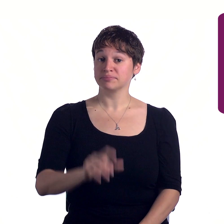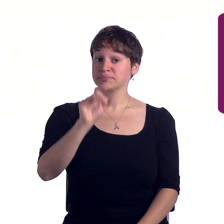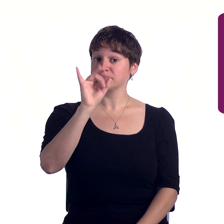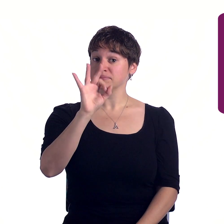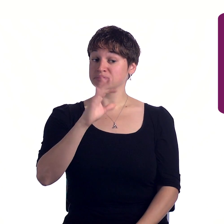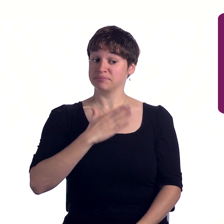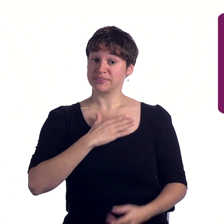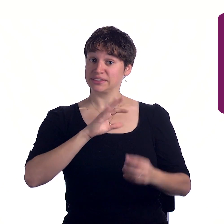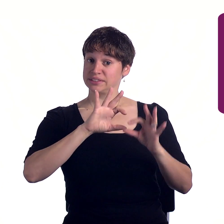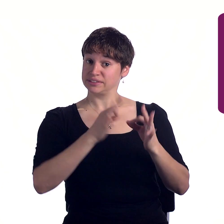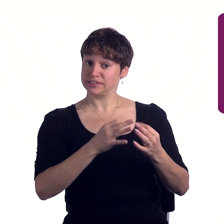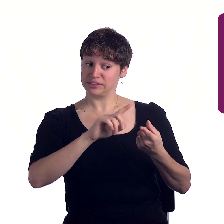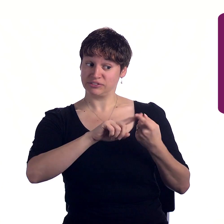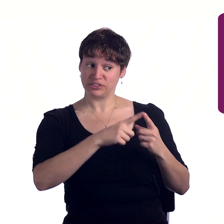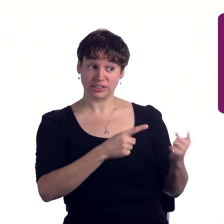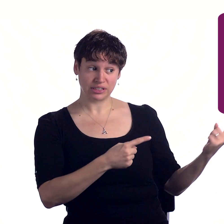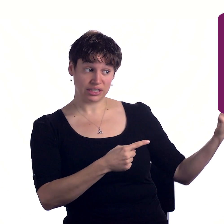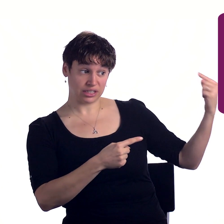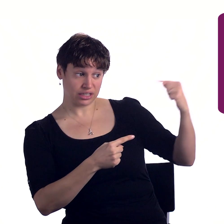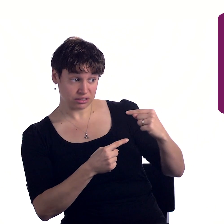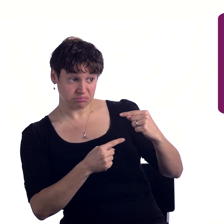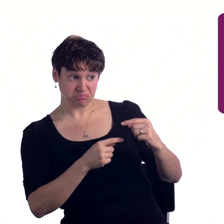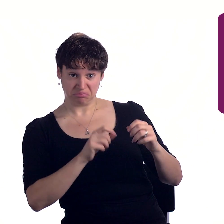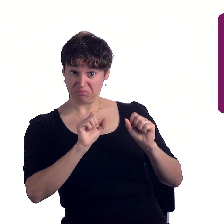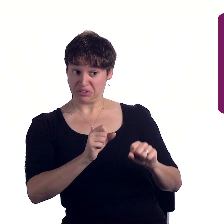Can I use a family member or a friend as an interpreter?